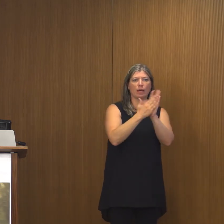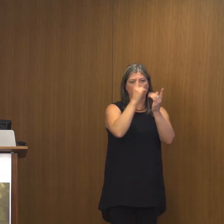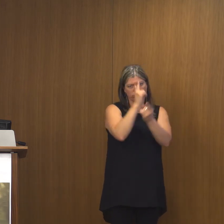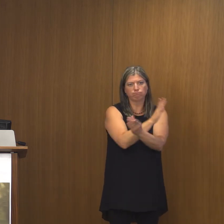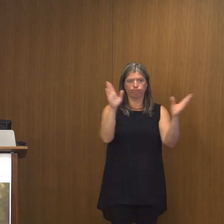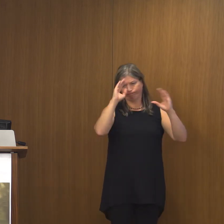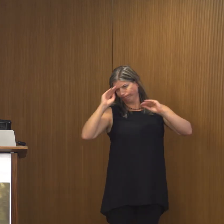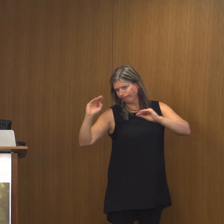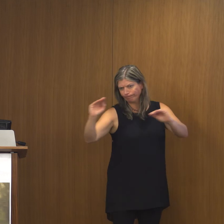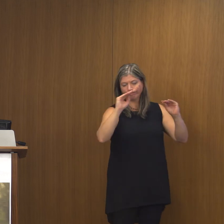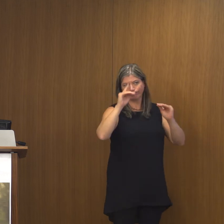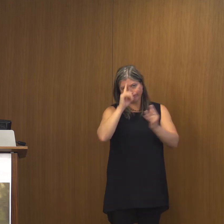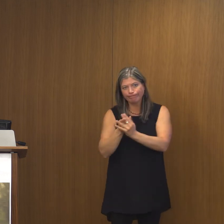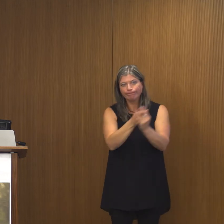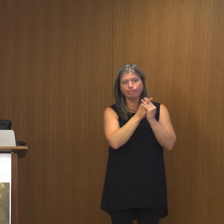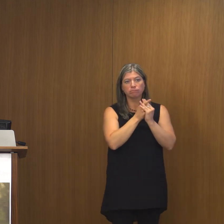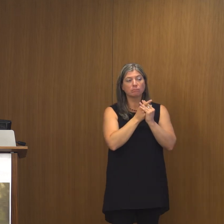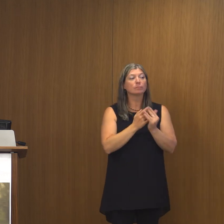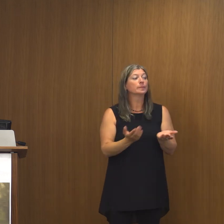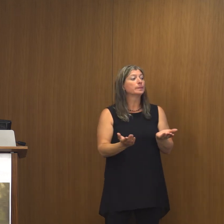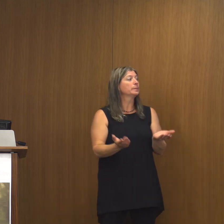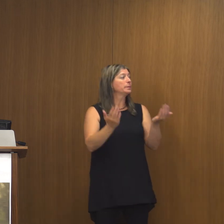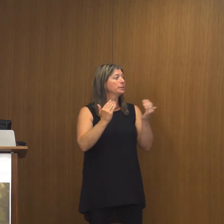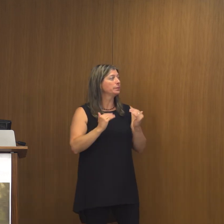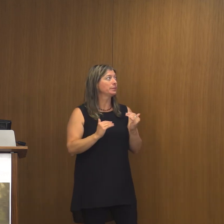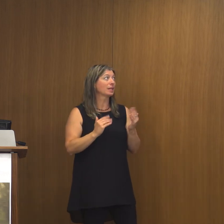last to wrap up this, and then we'll go to the more interesting part, but we'll listen